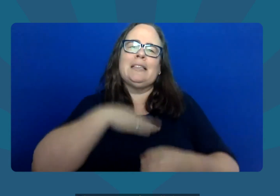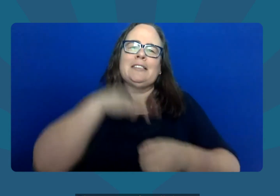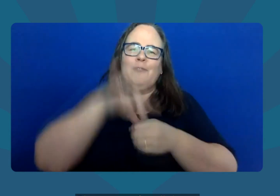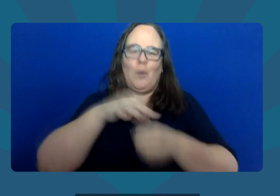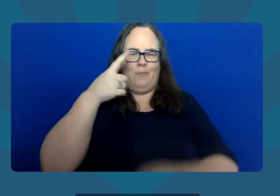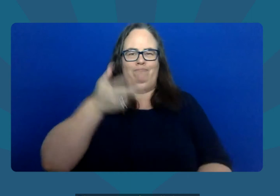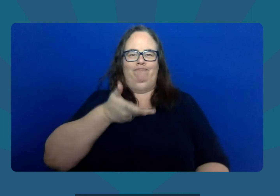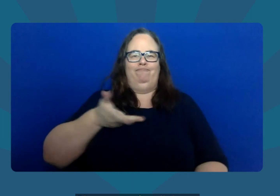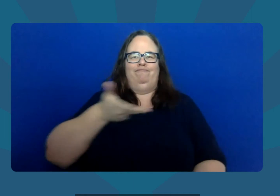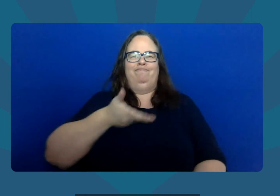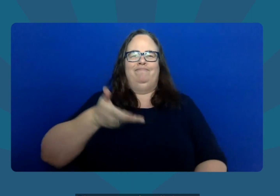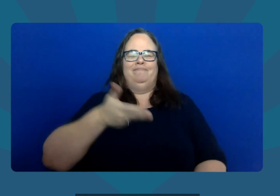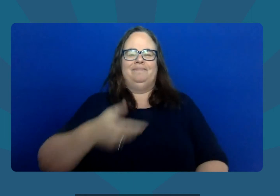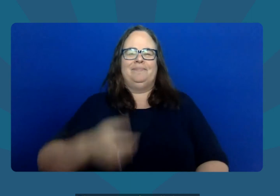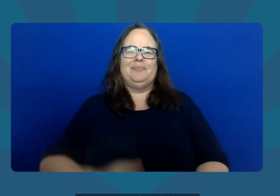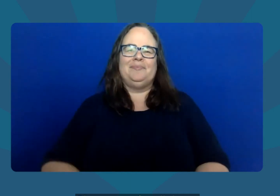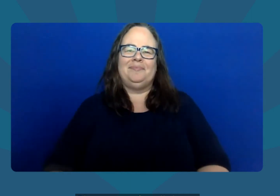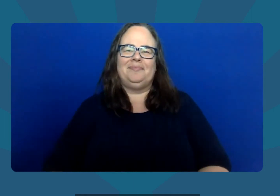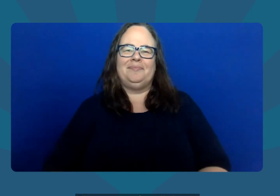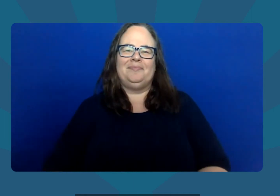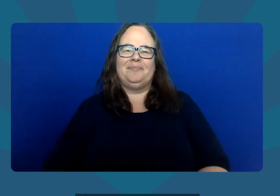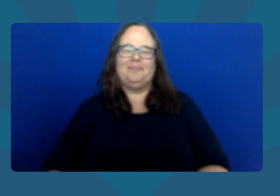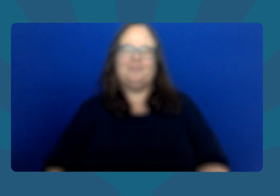Please vote for all three.